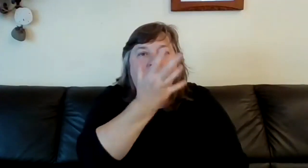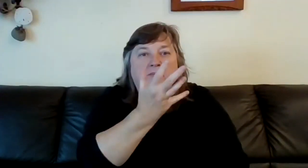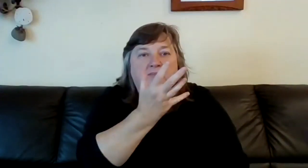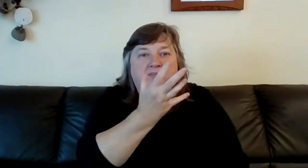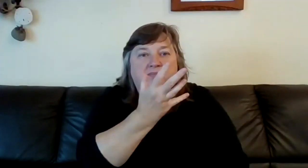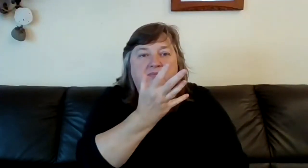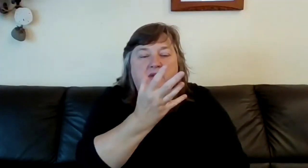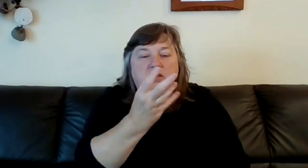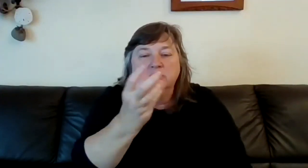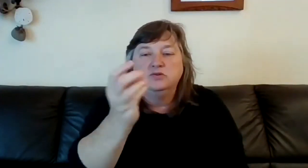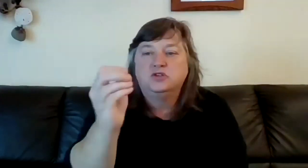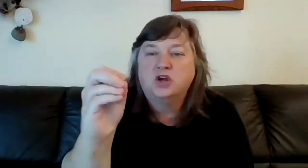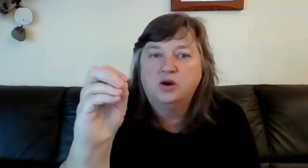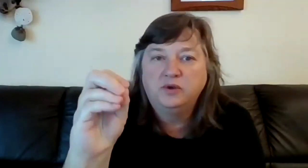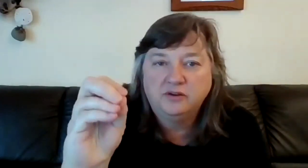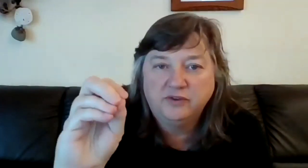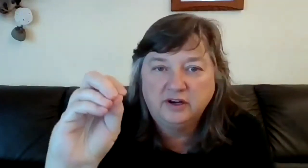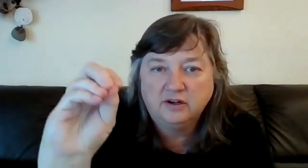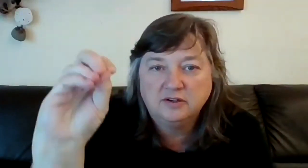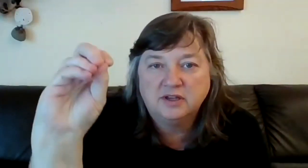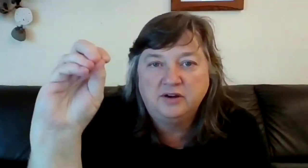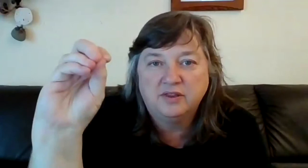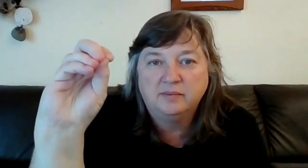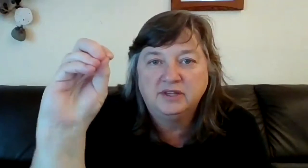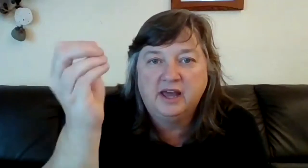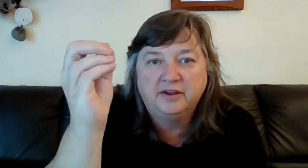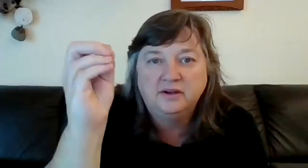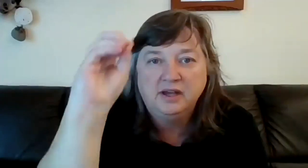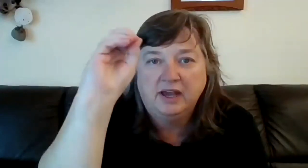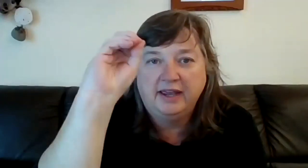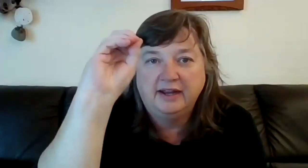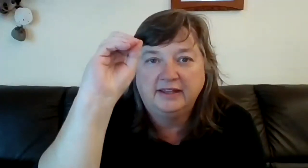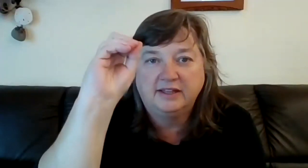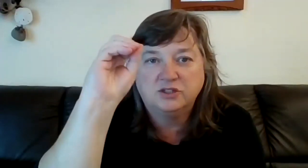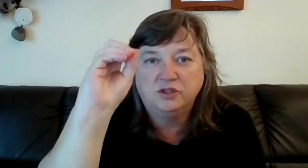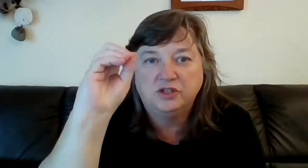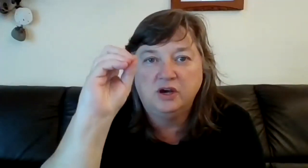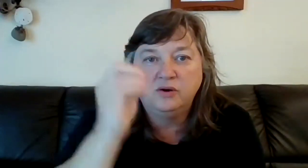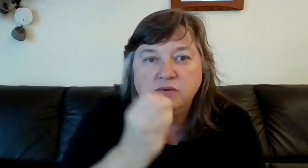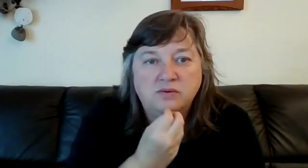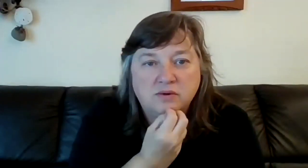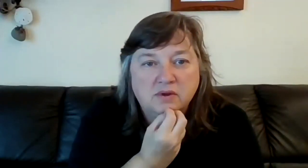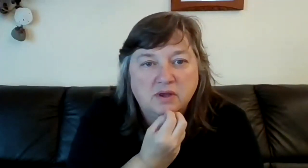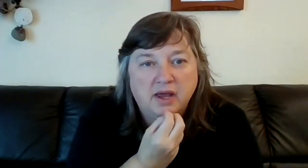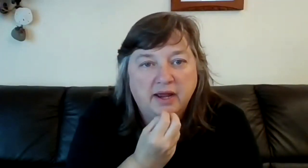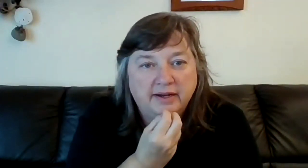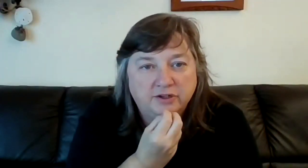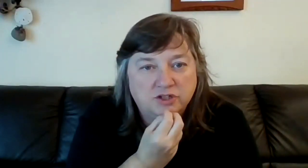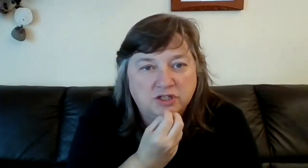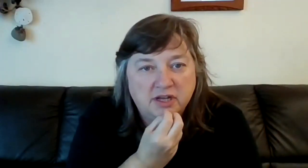warm. So you start with your fingers and your thumb together, again, like that squished O, and at your